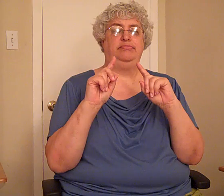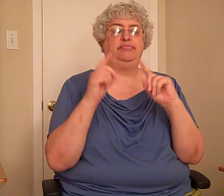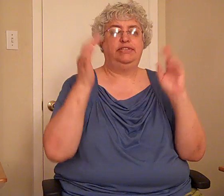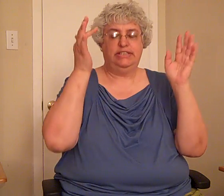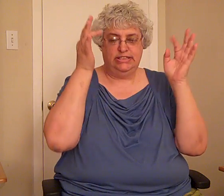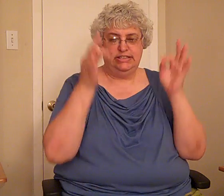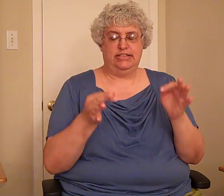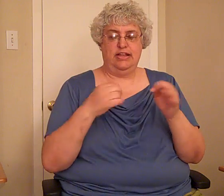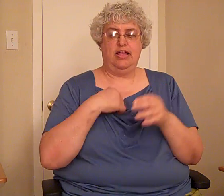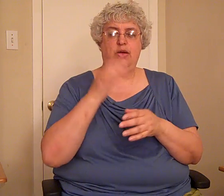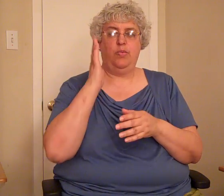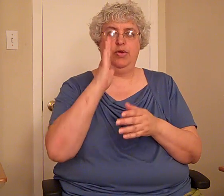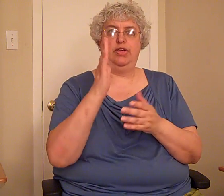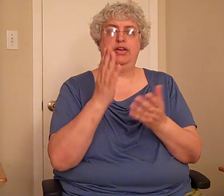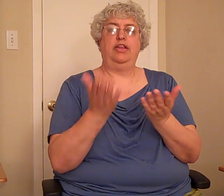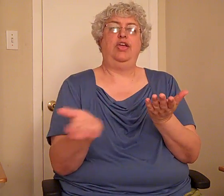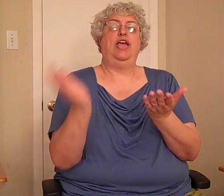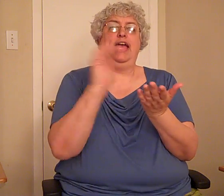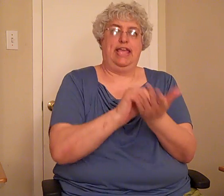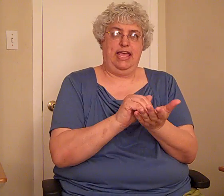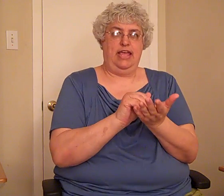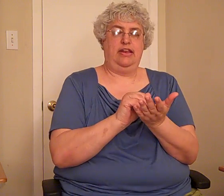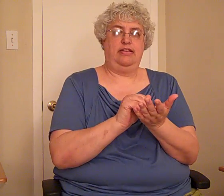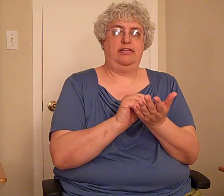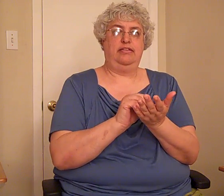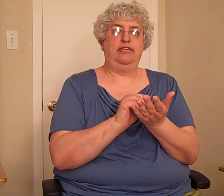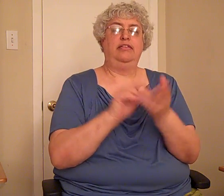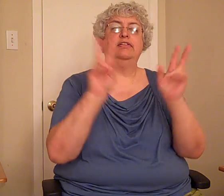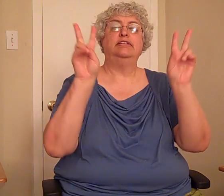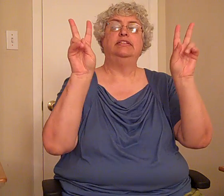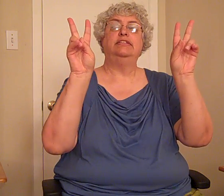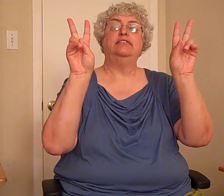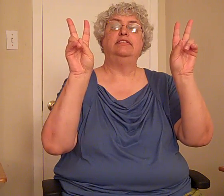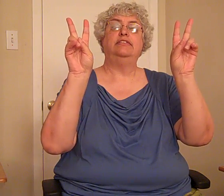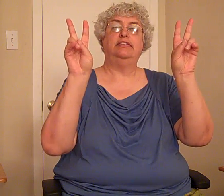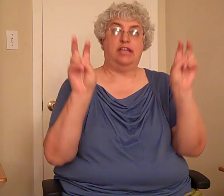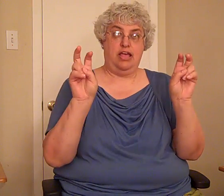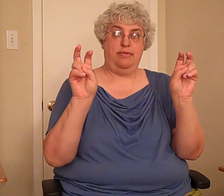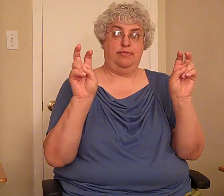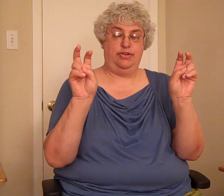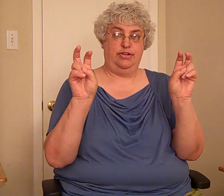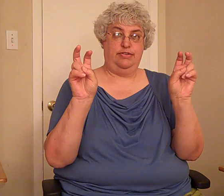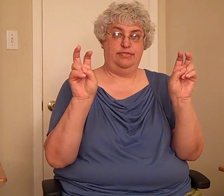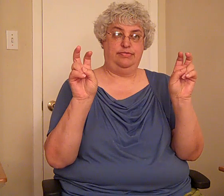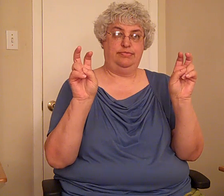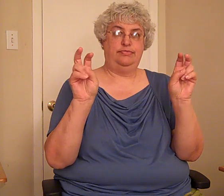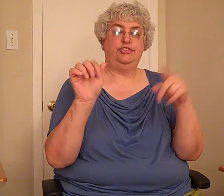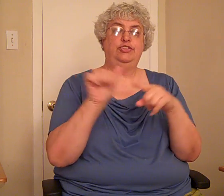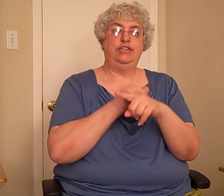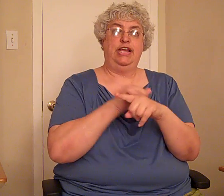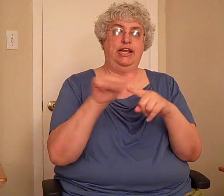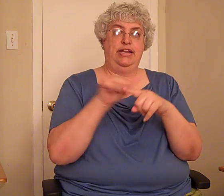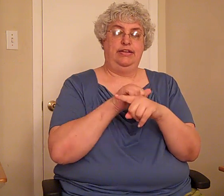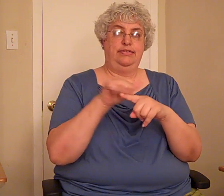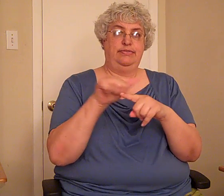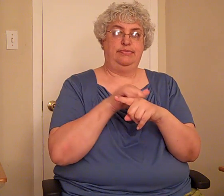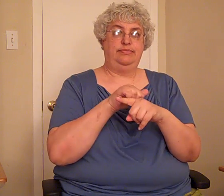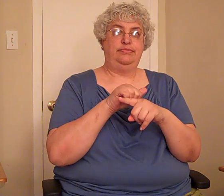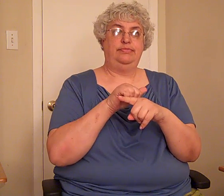would essentially redo it. And I think the subject matter and the title of the training is, speaks in and of